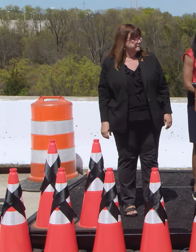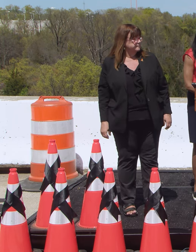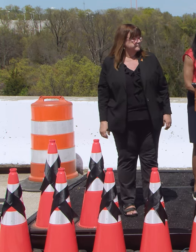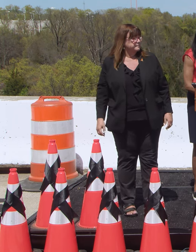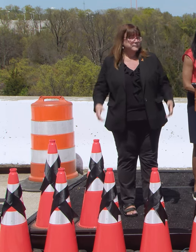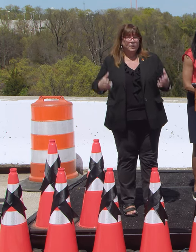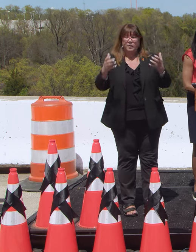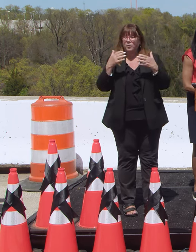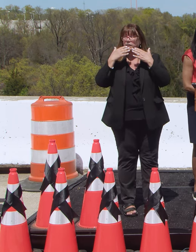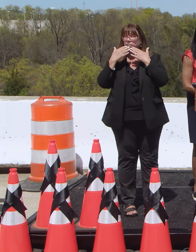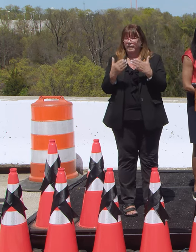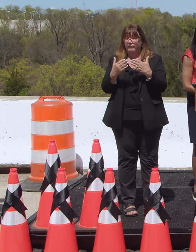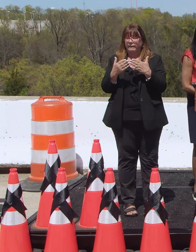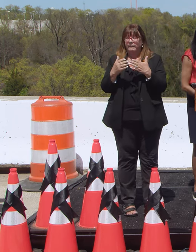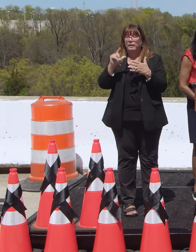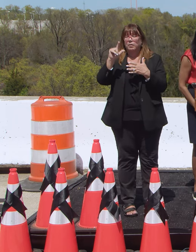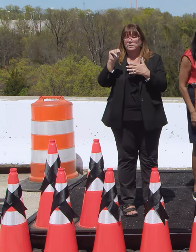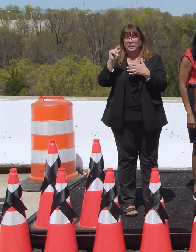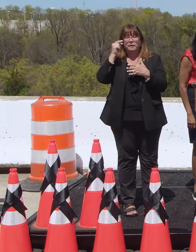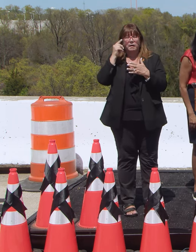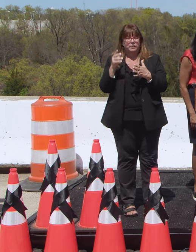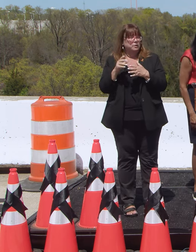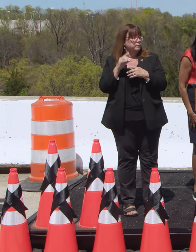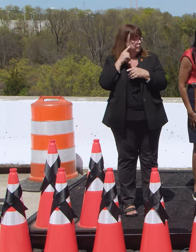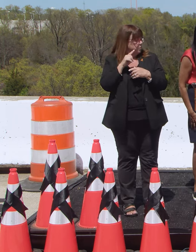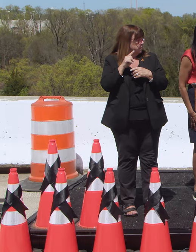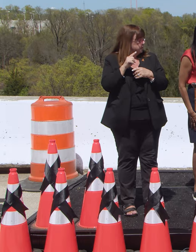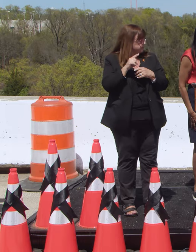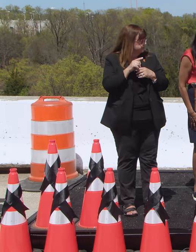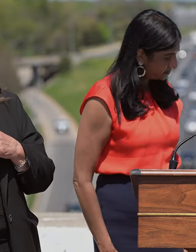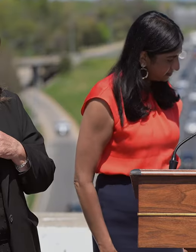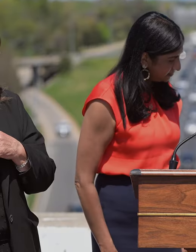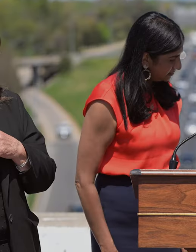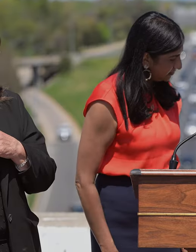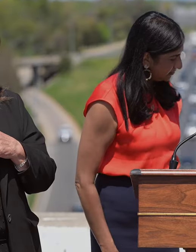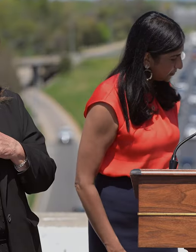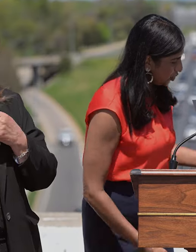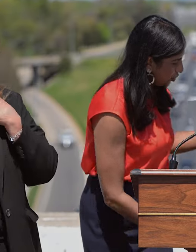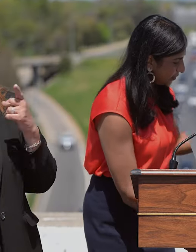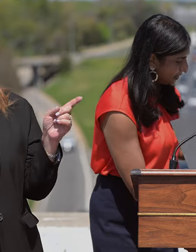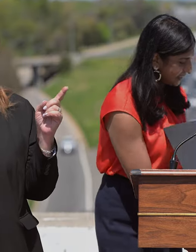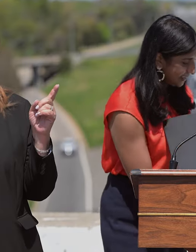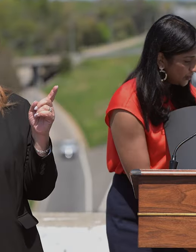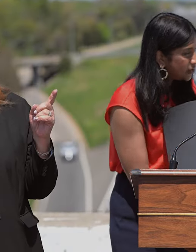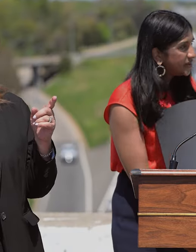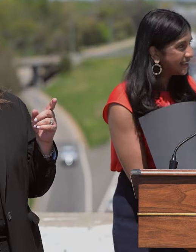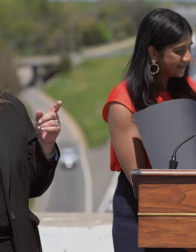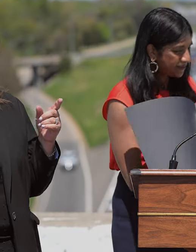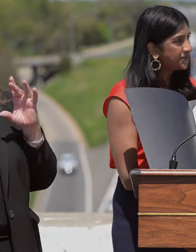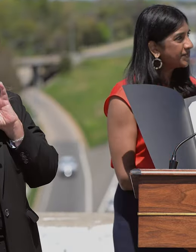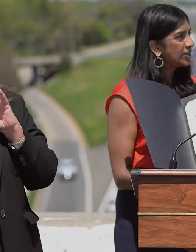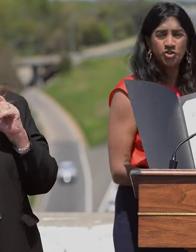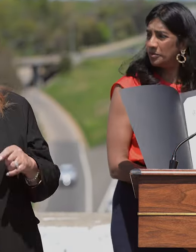We want to thank Lieutenant Governor for the proclamation that she